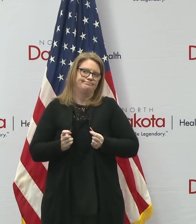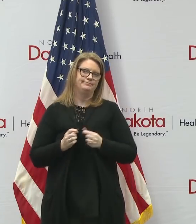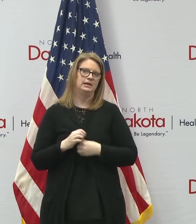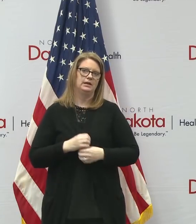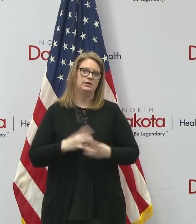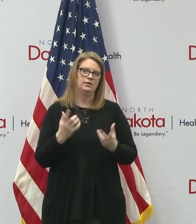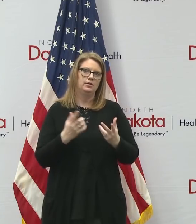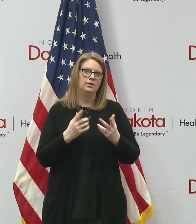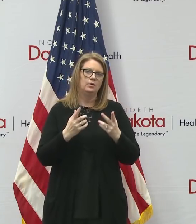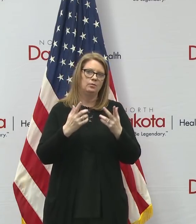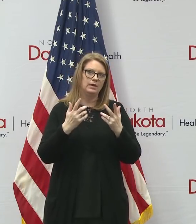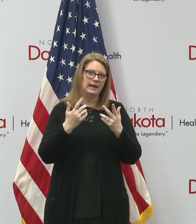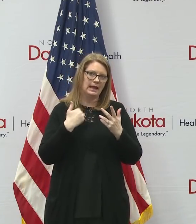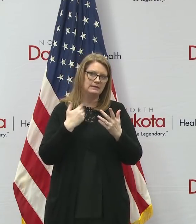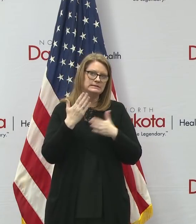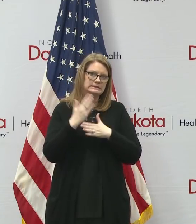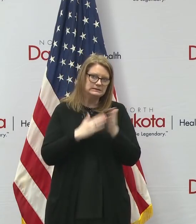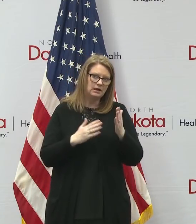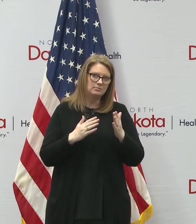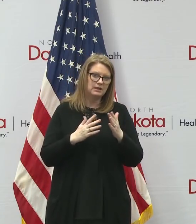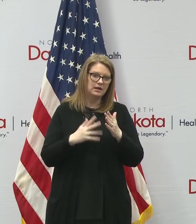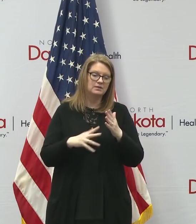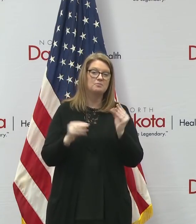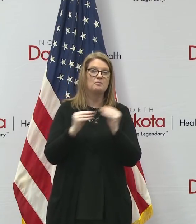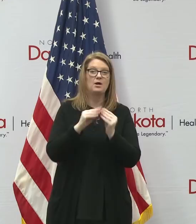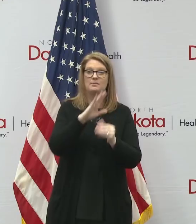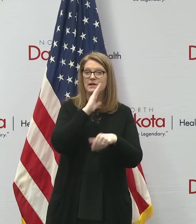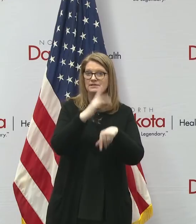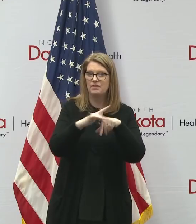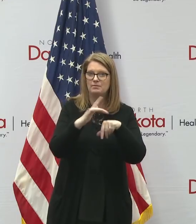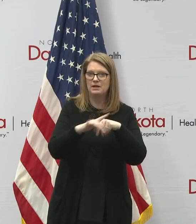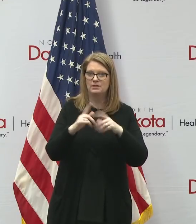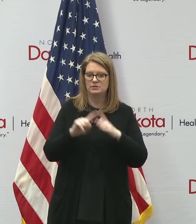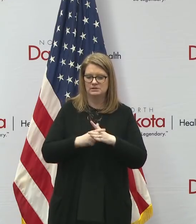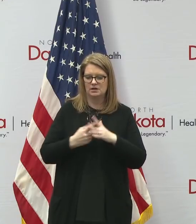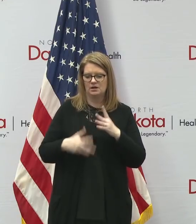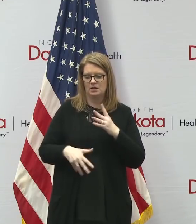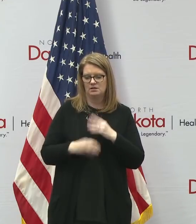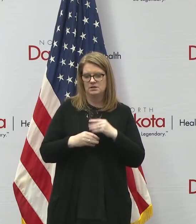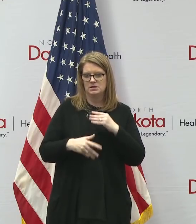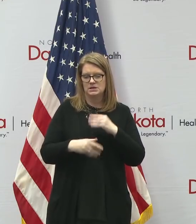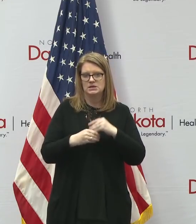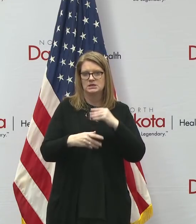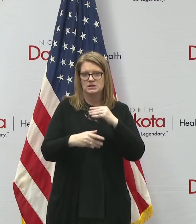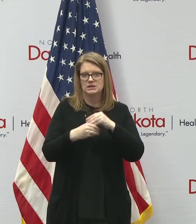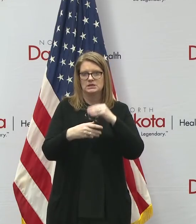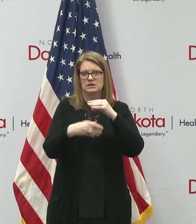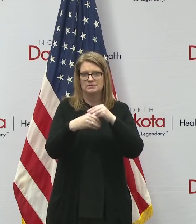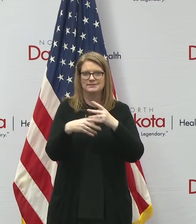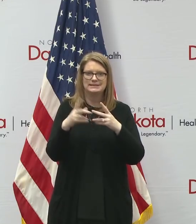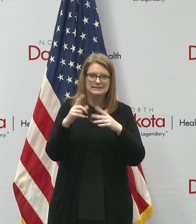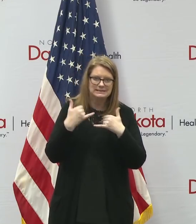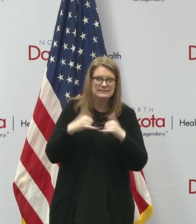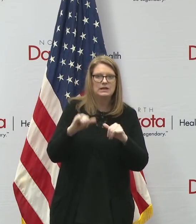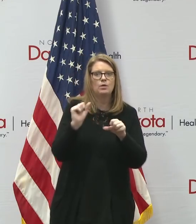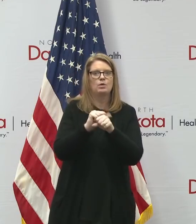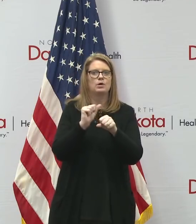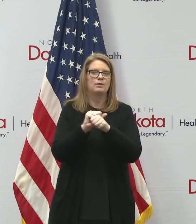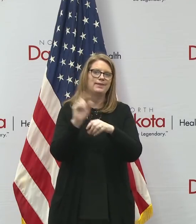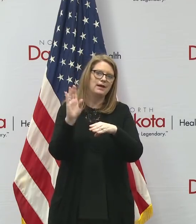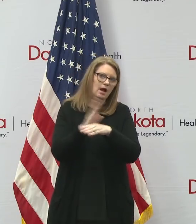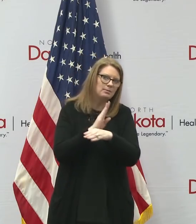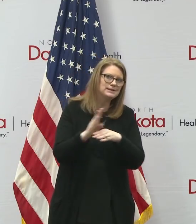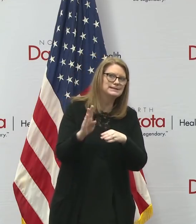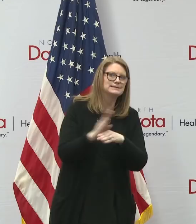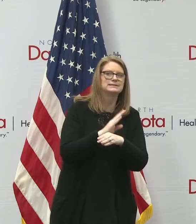surge capability, and we're building to that right now. But we're continuing to work with Commerce and all others so that